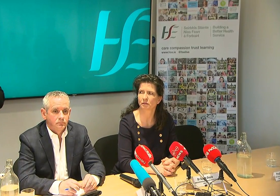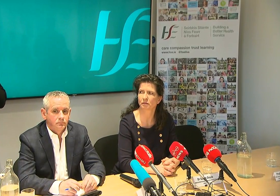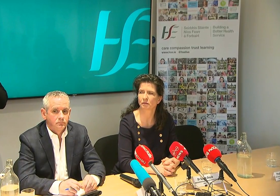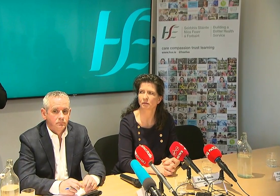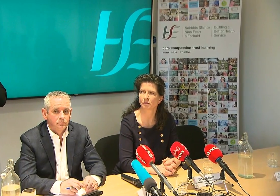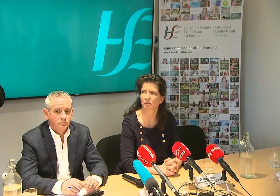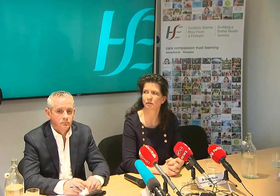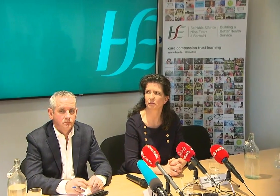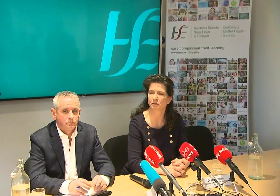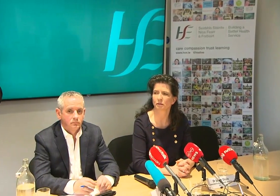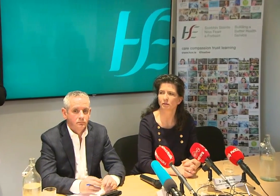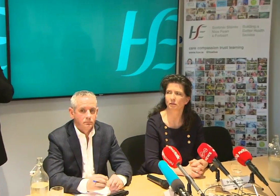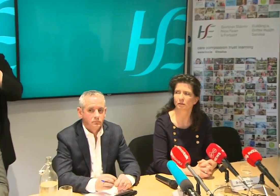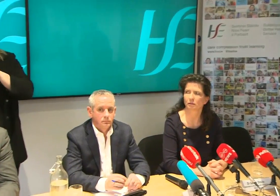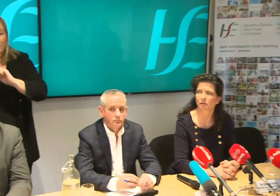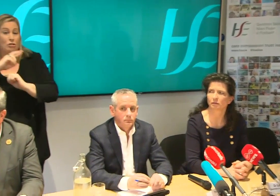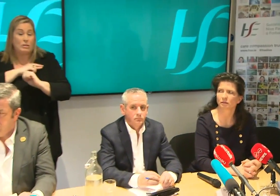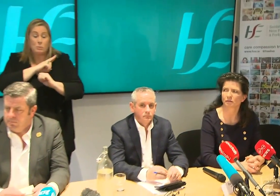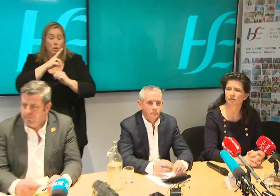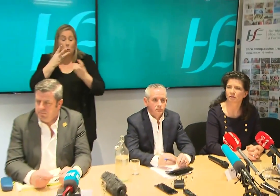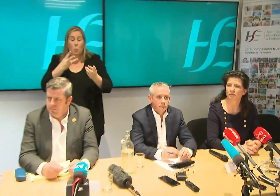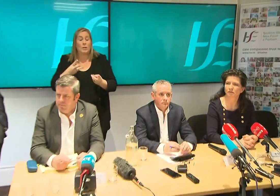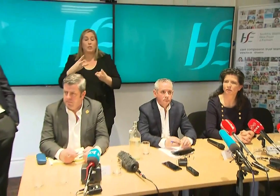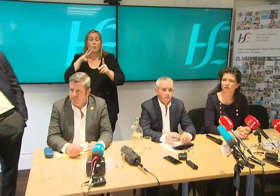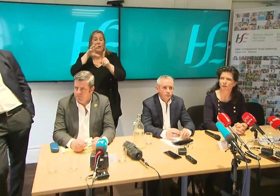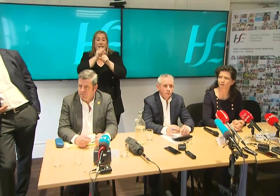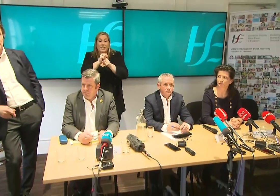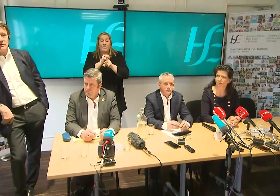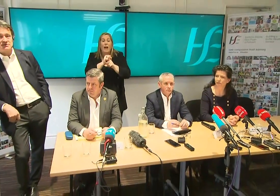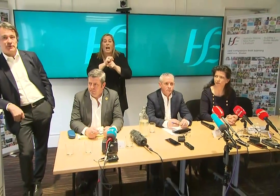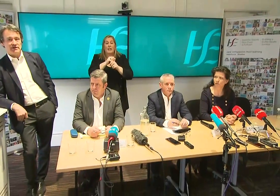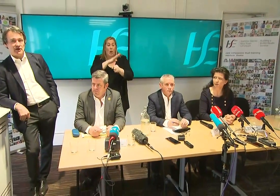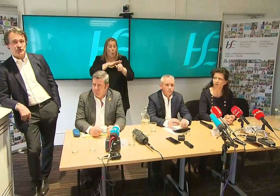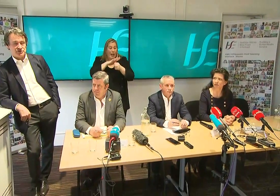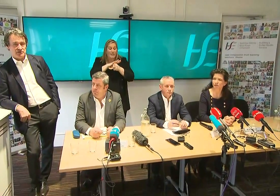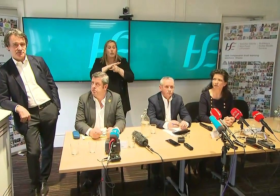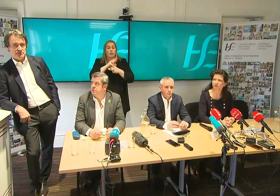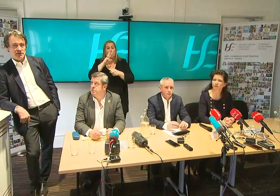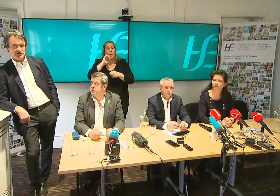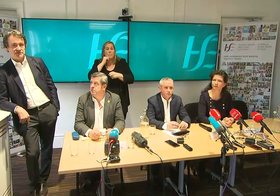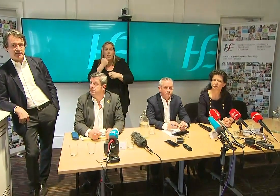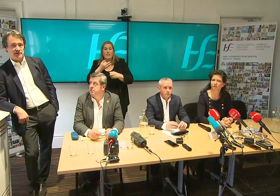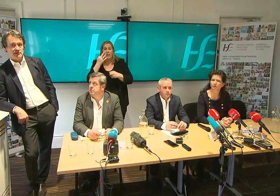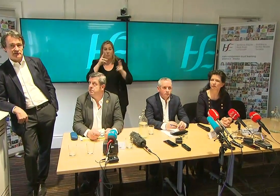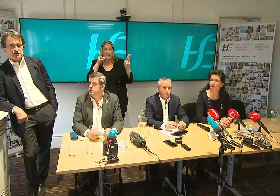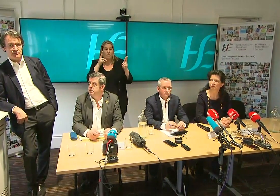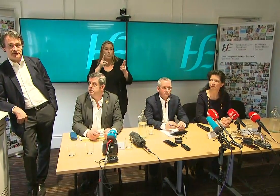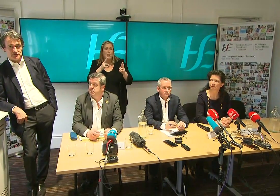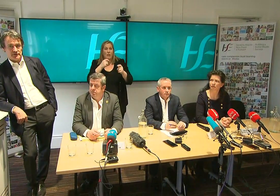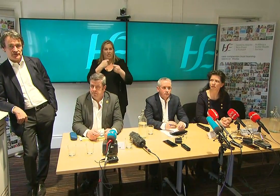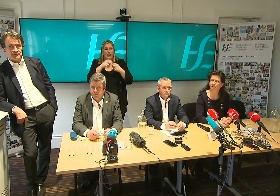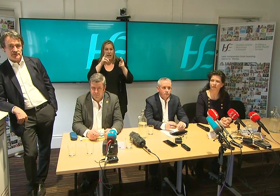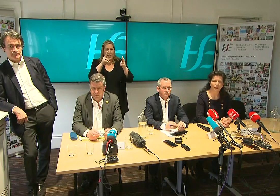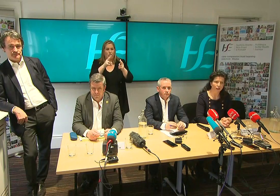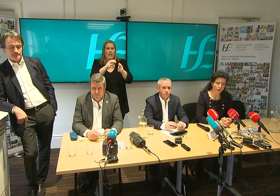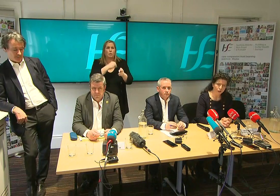And in any case, we're not in the business of identifying locations, facilities, that type of thing, because we narrow down identifying individuals if we